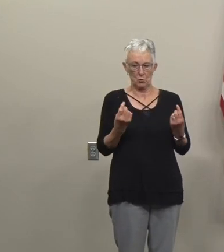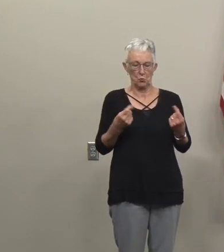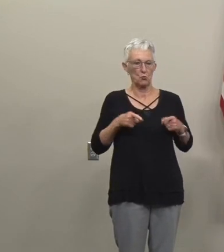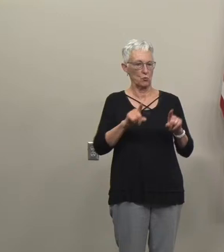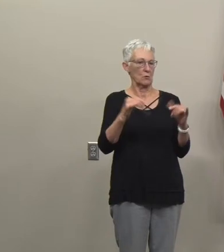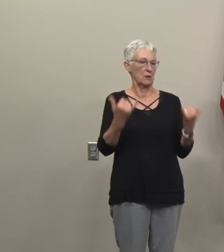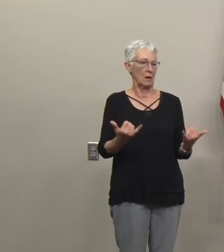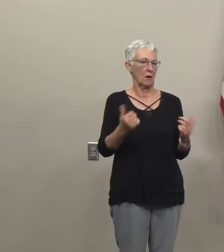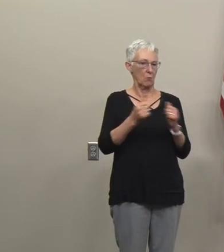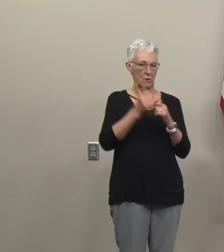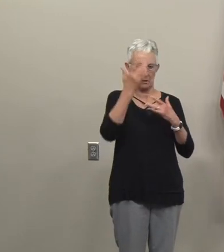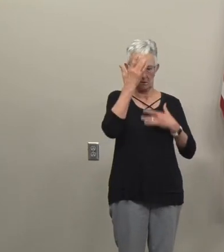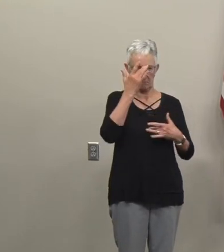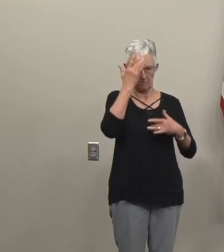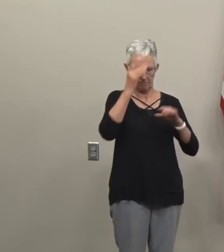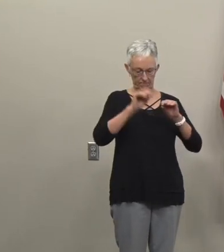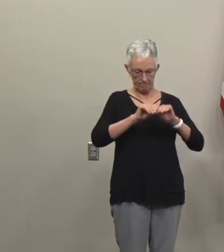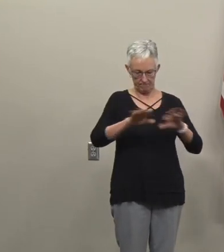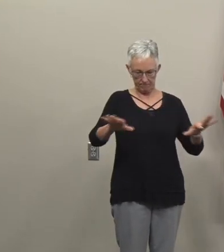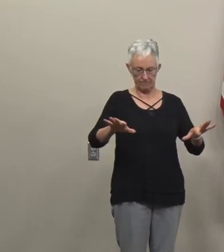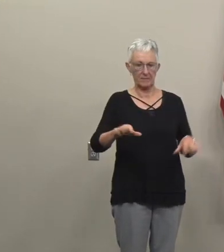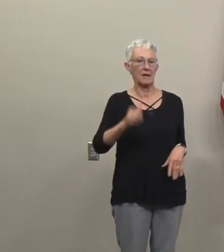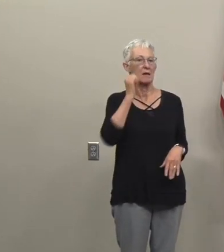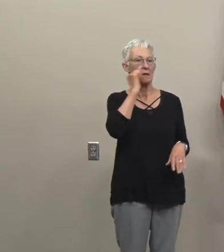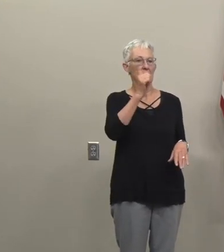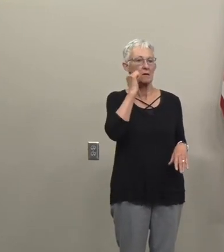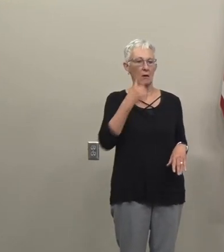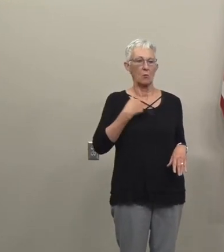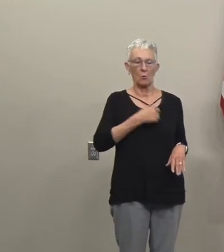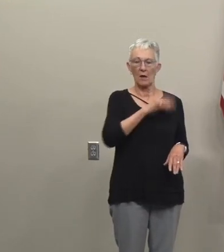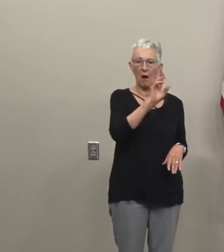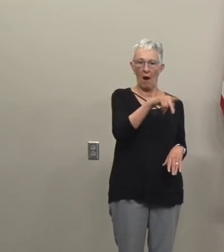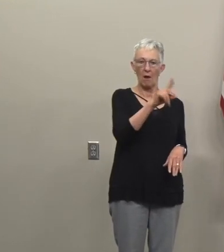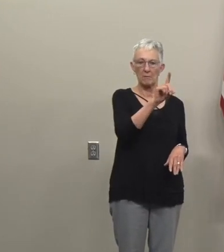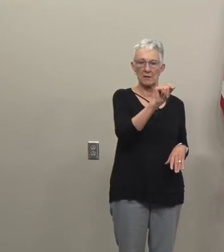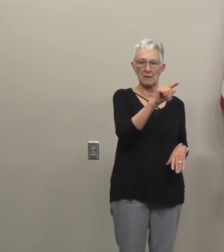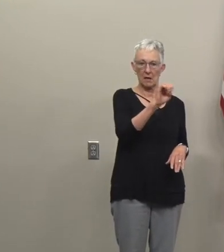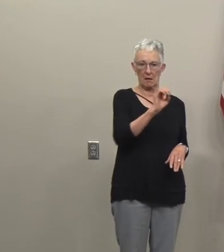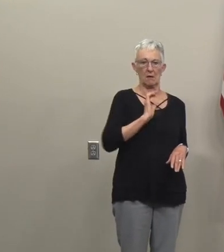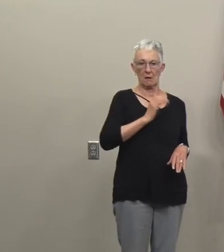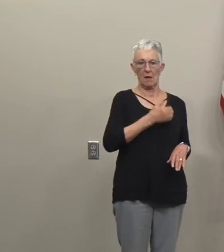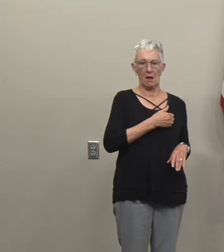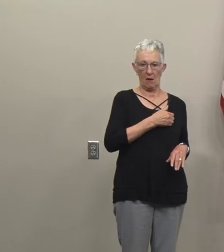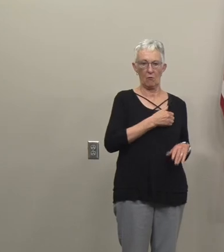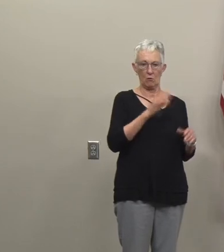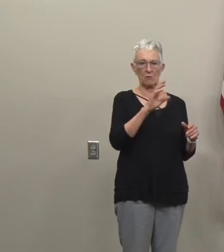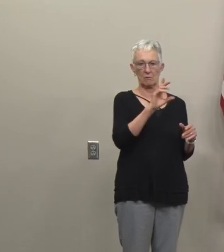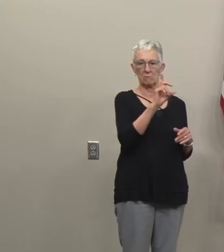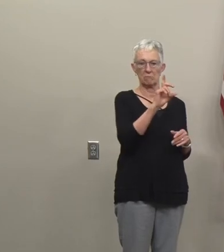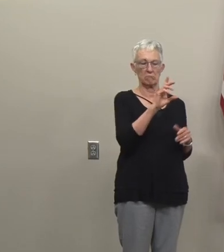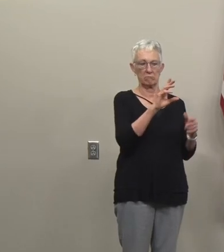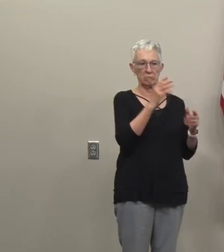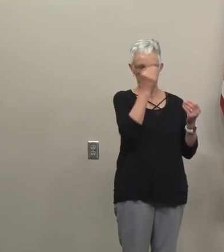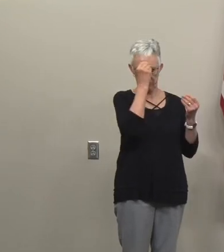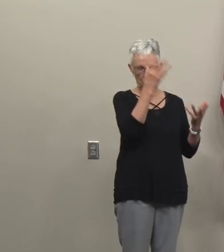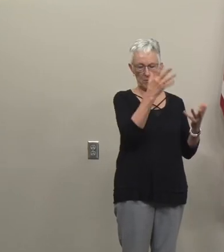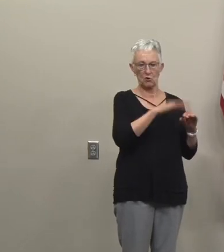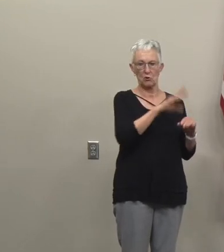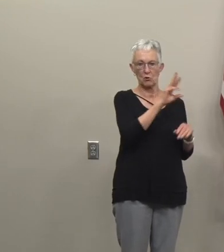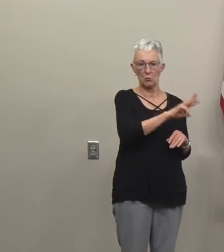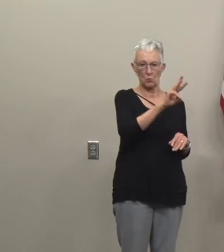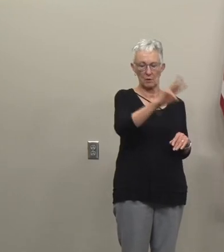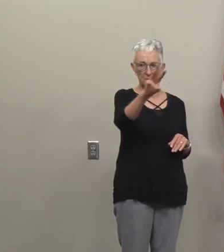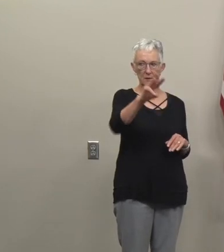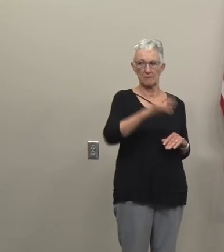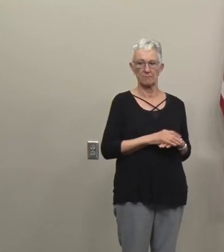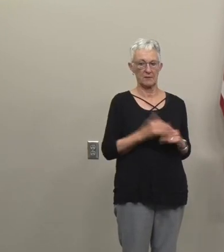data dashboard that is updated every day around the time of this briefing. Here in Lincoln today, we have had an additional